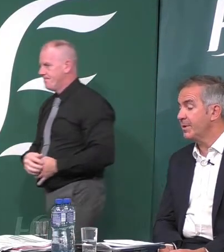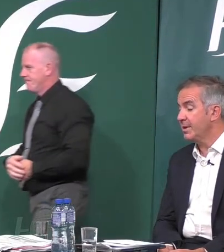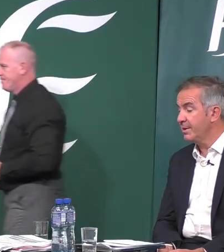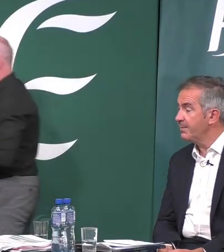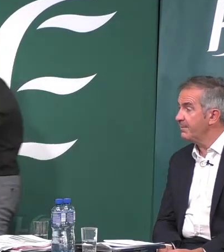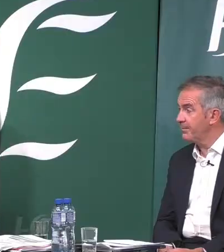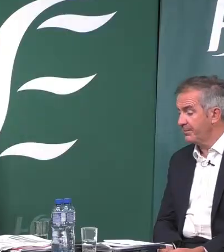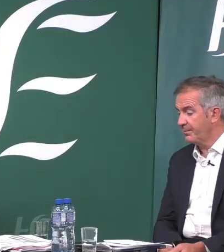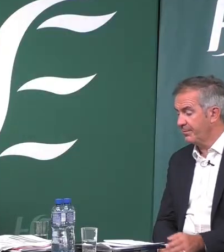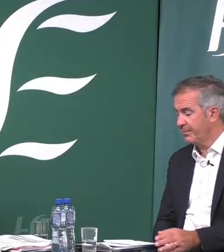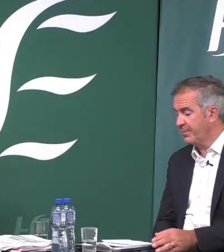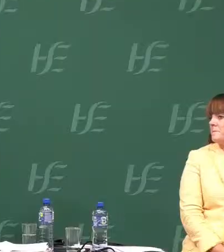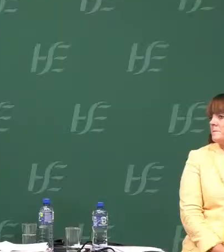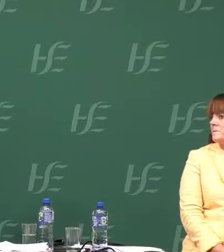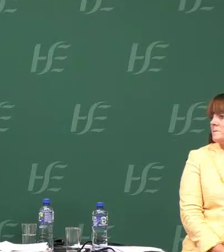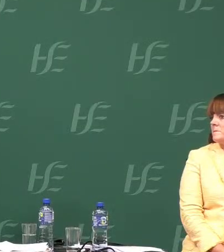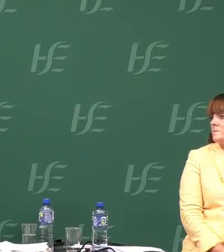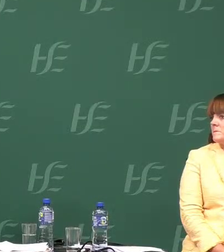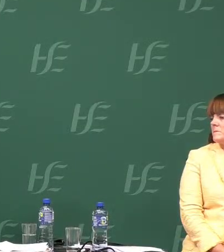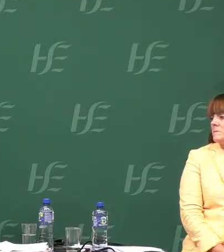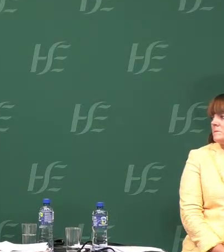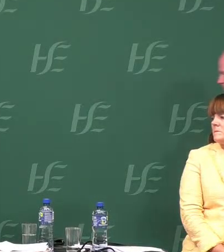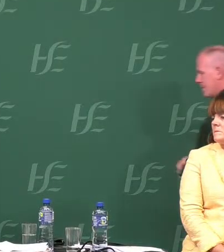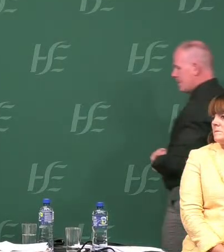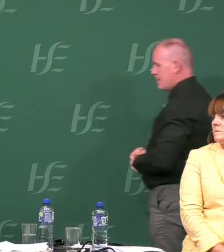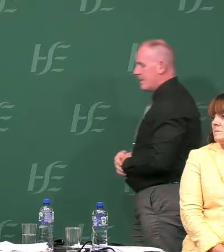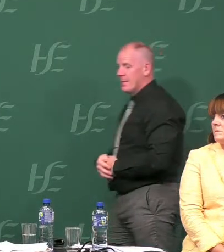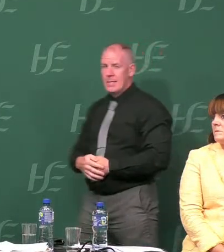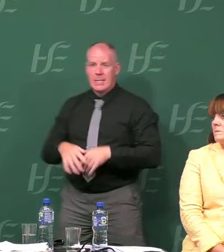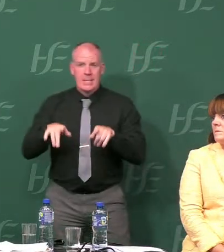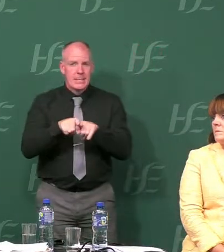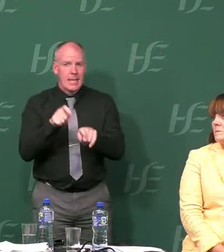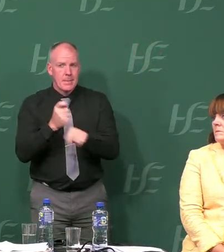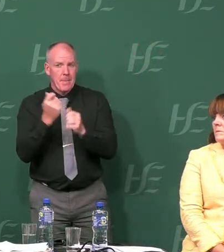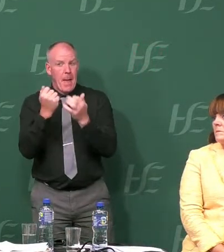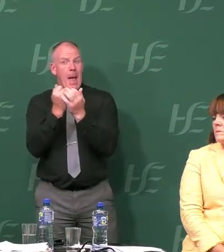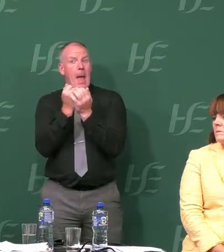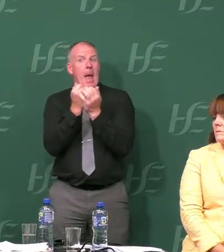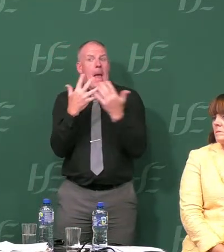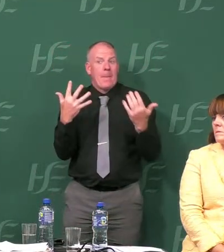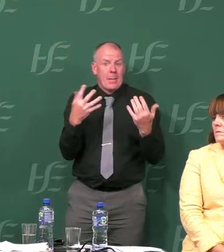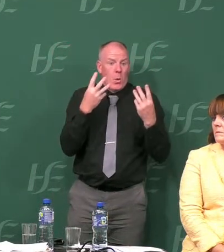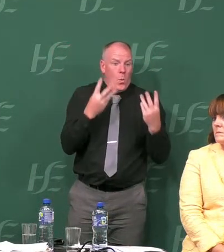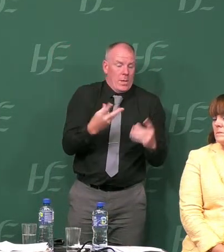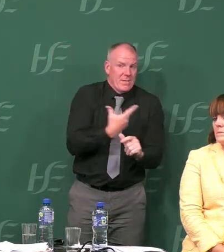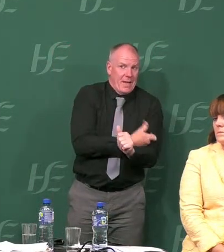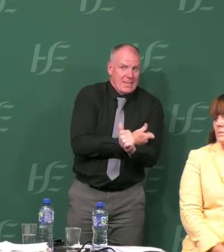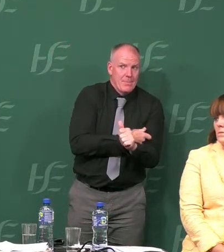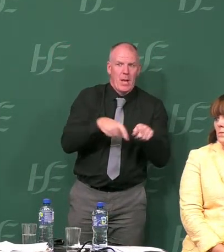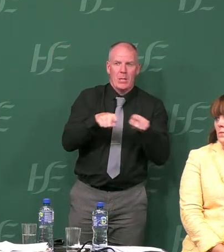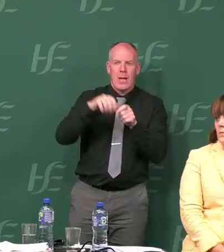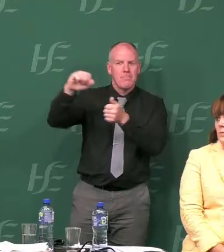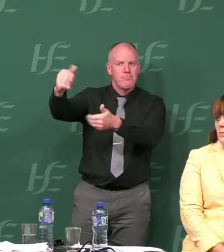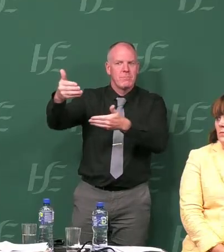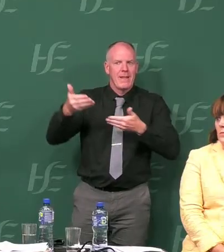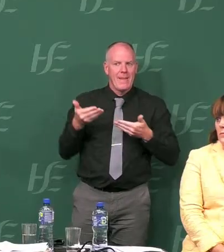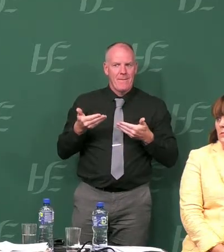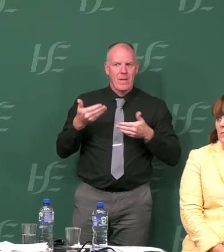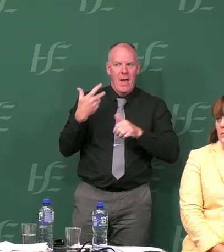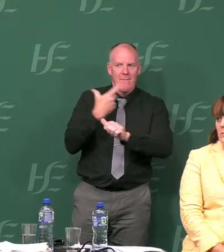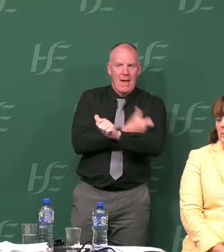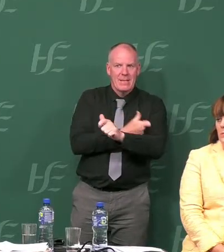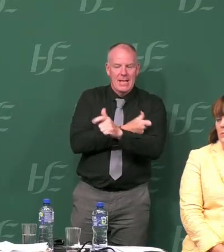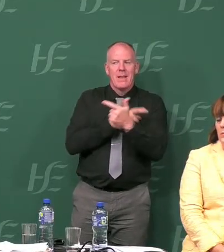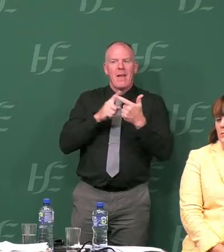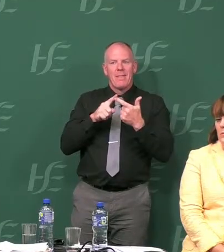As Damien has touched on, we're looking at the uptake will be a factor and the supply line will be a factor because there's obviously a lot of dose tools to complete